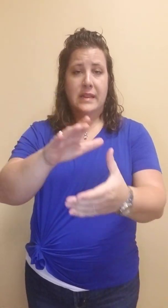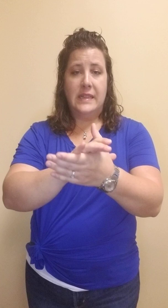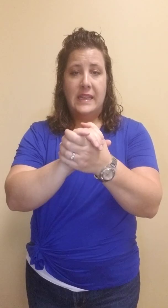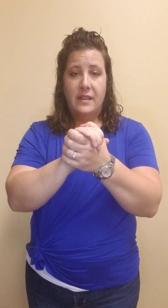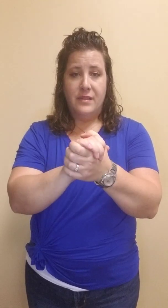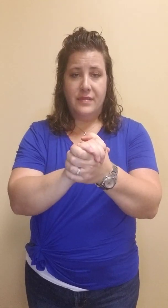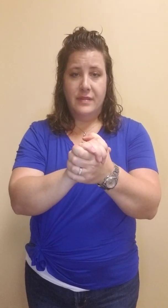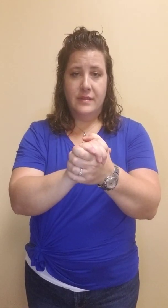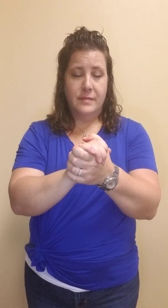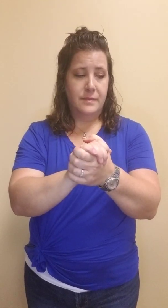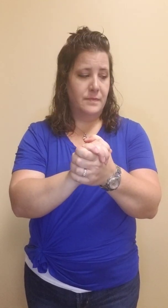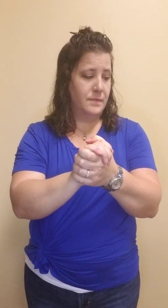Believe.